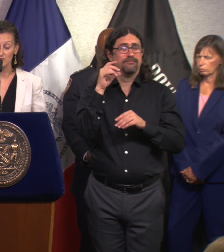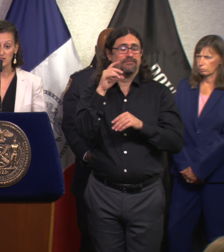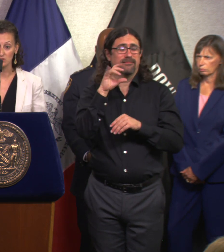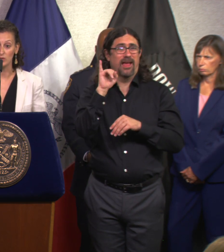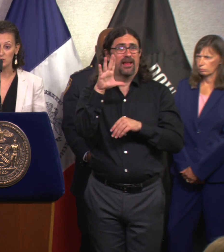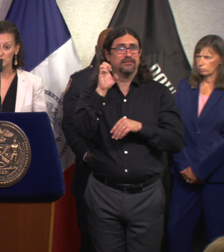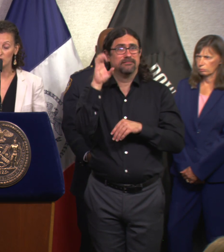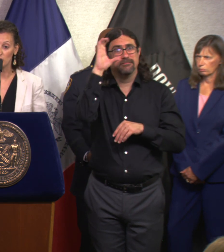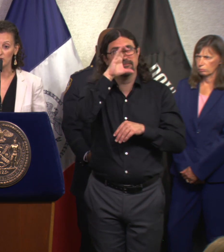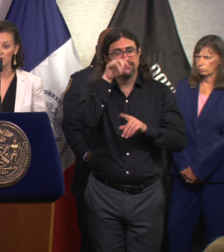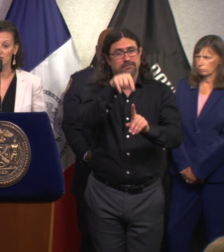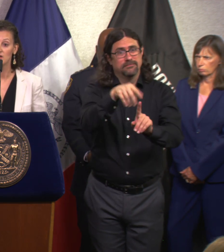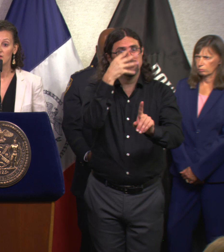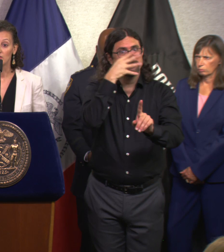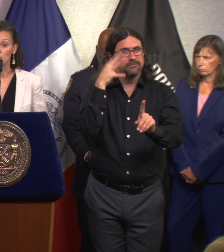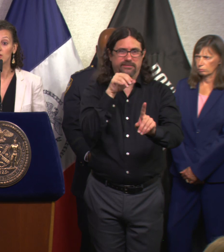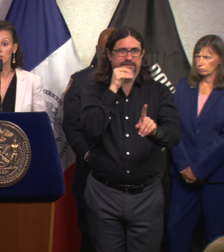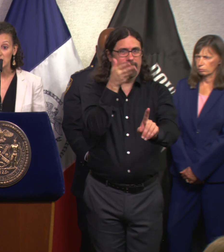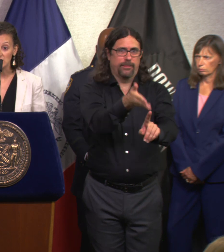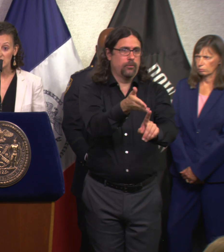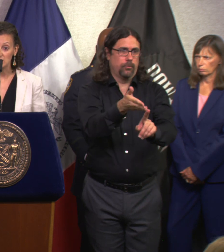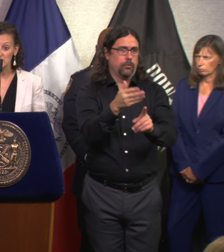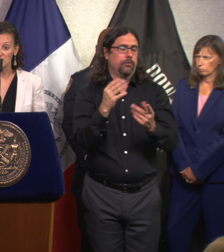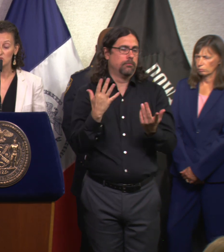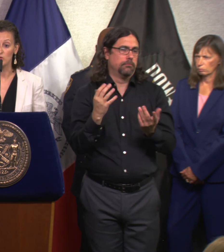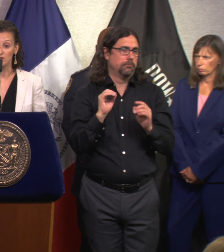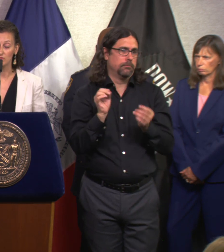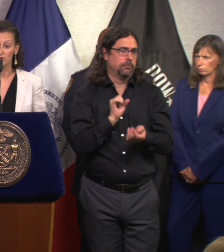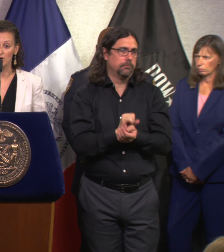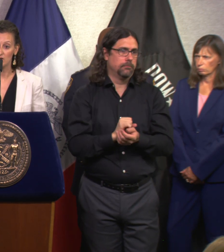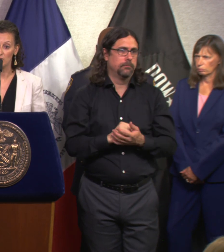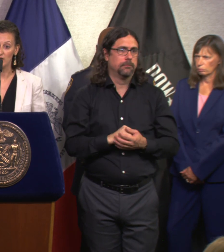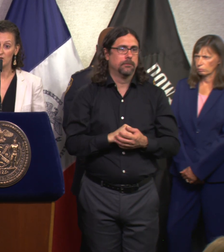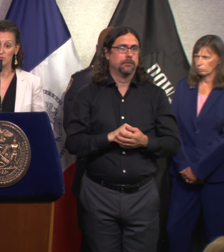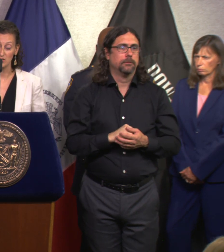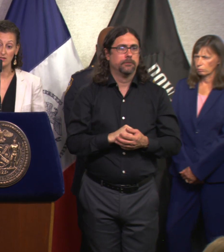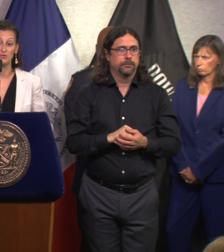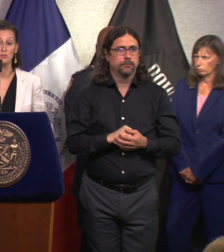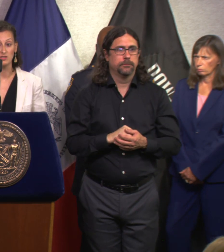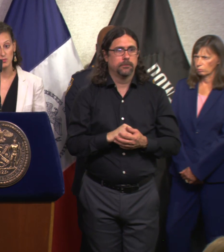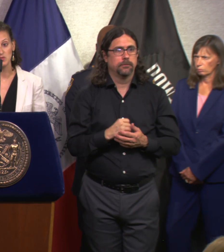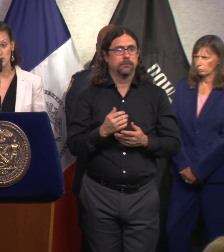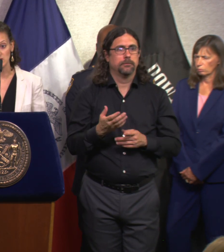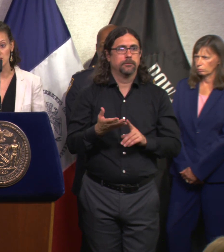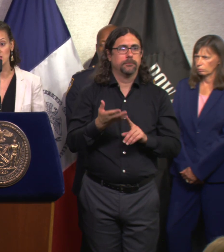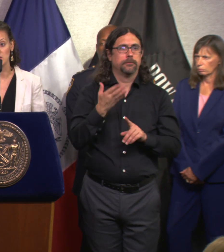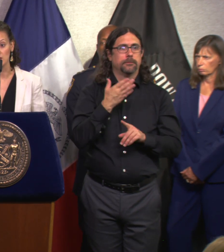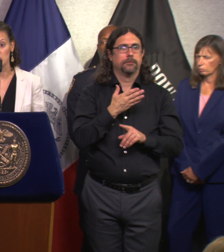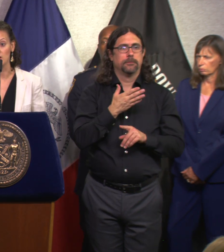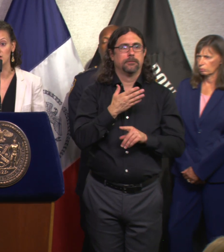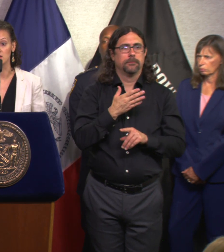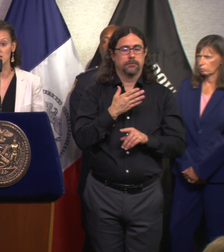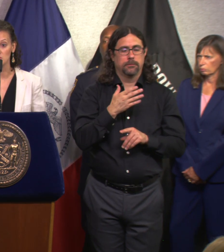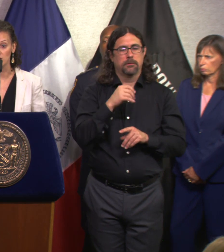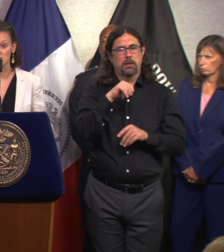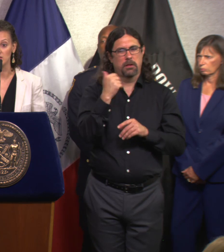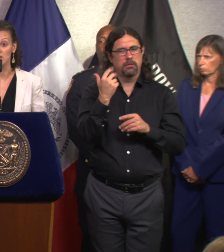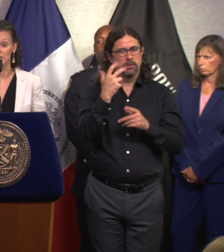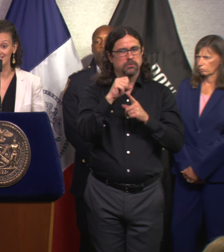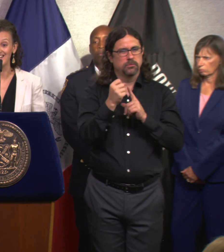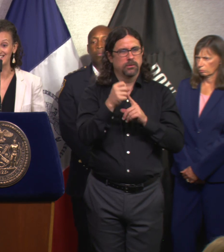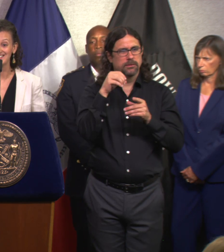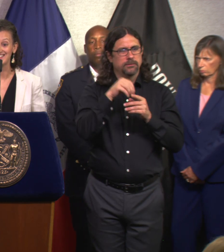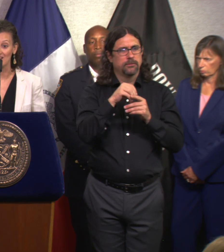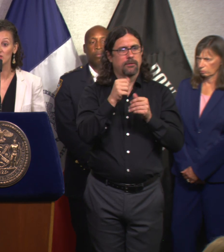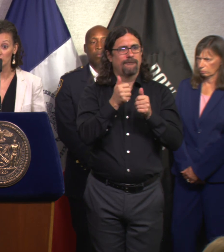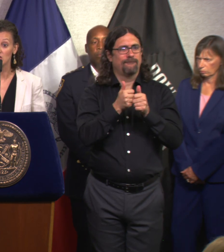believe some of this has already been reported, there were 3 instances, one in Far Rockaway that we received from multiple sources, community partners, as well as video